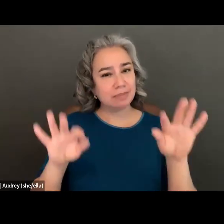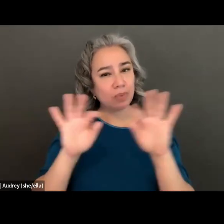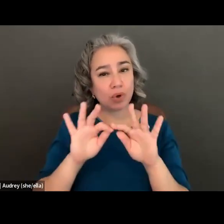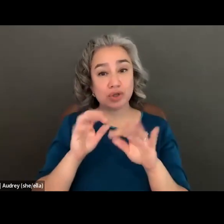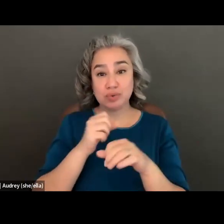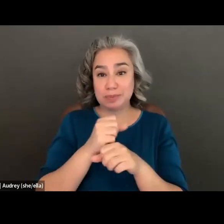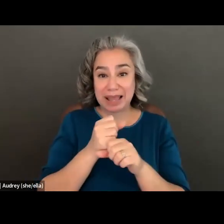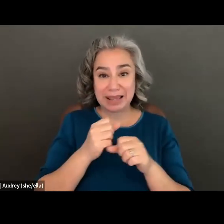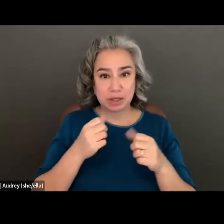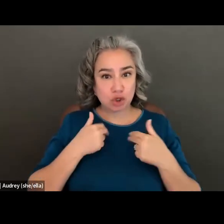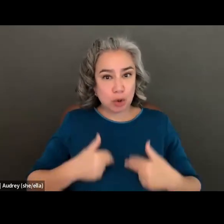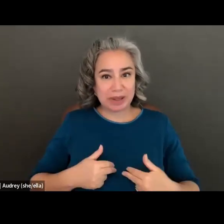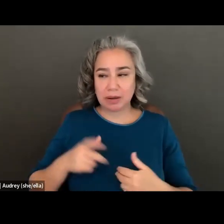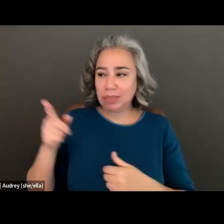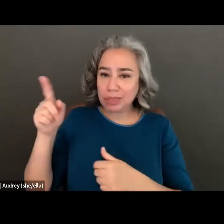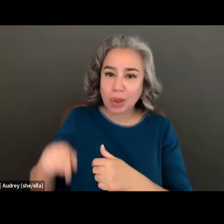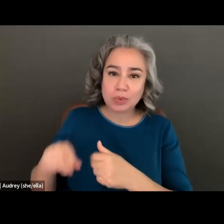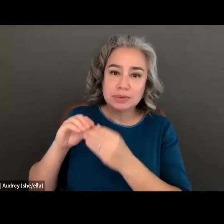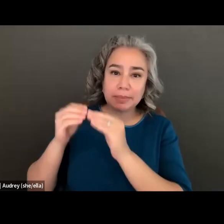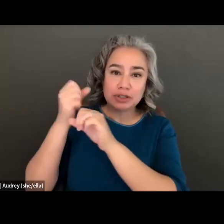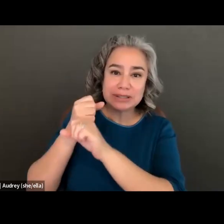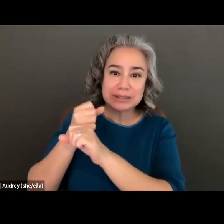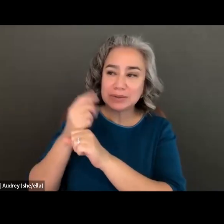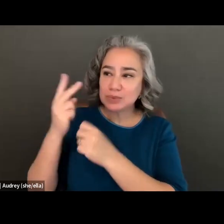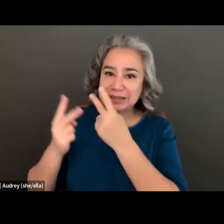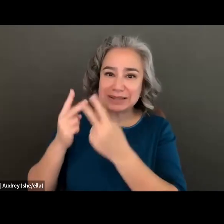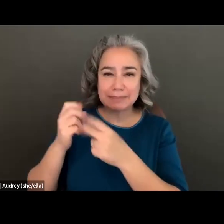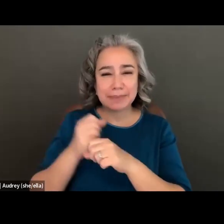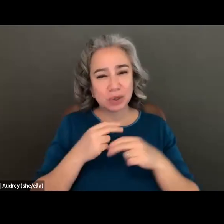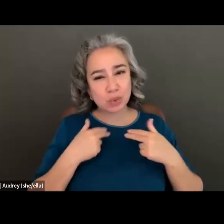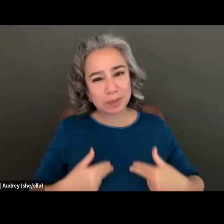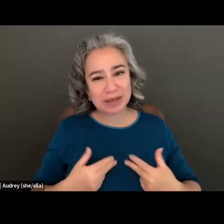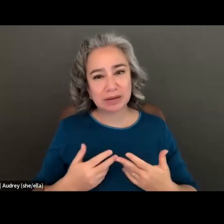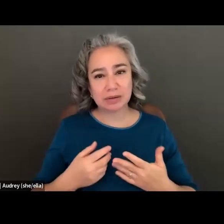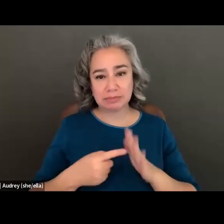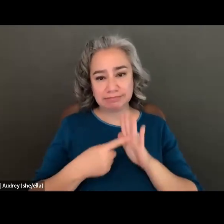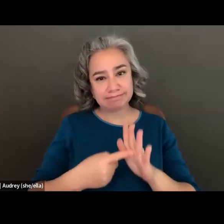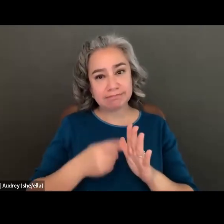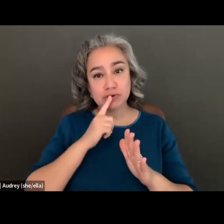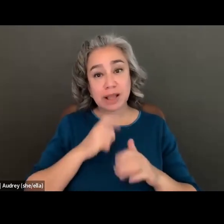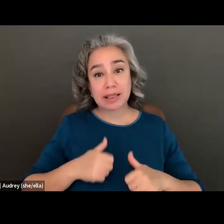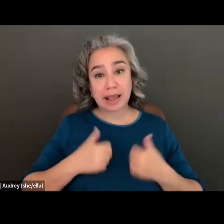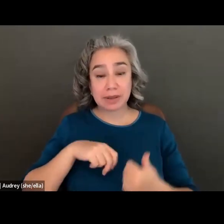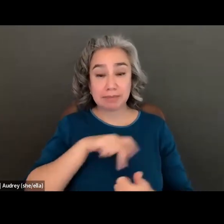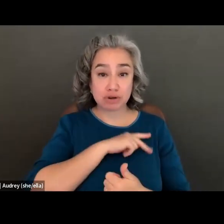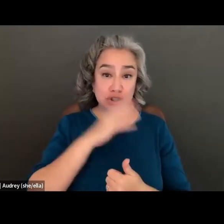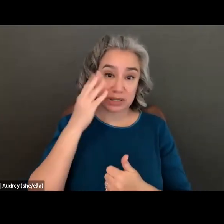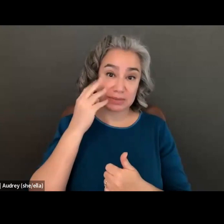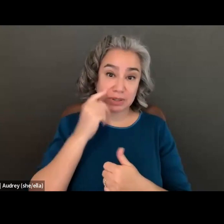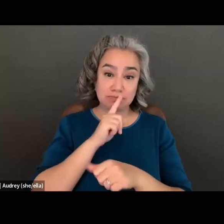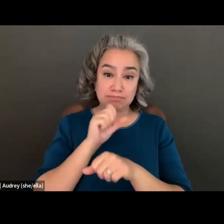the statistic we often encounter by highlighting how real lives and personal experience are